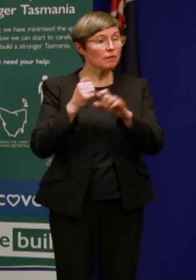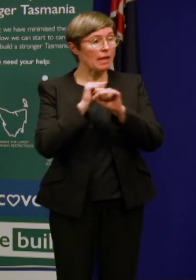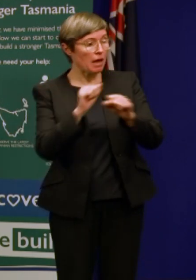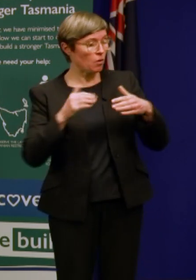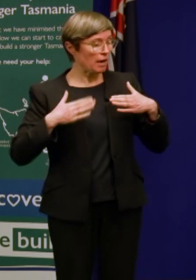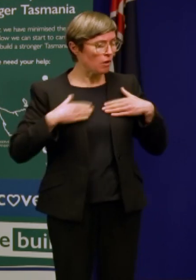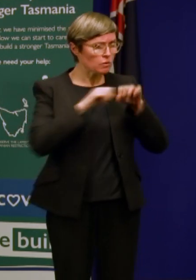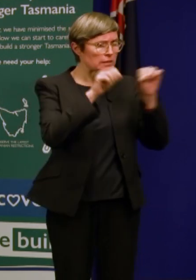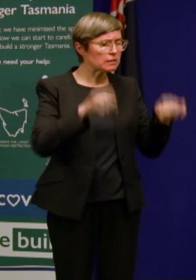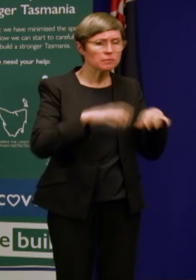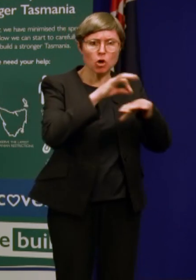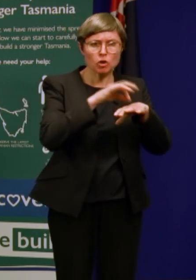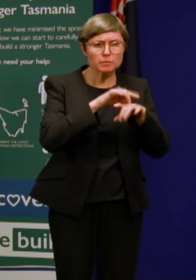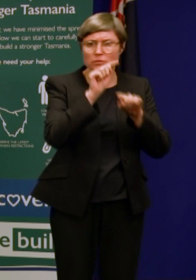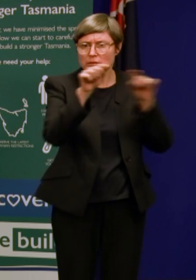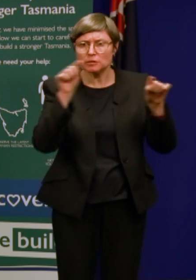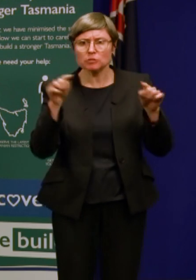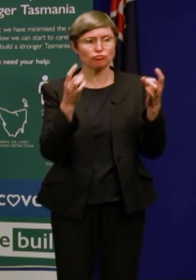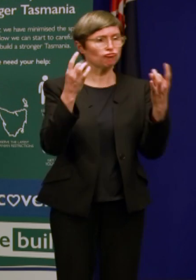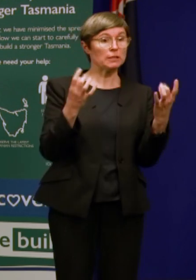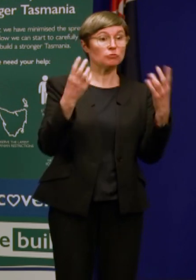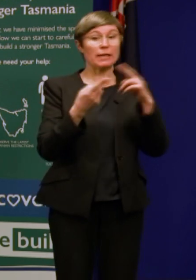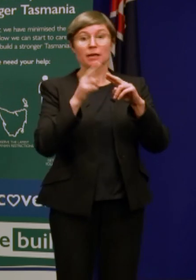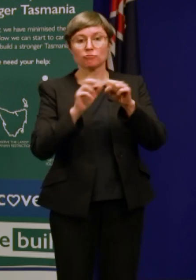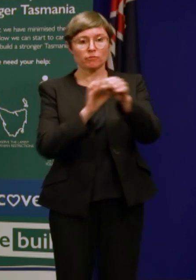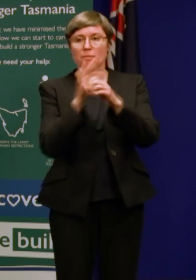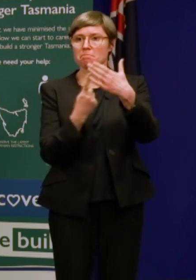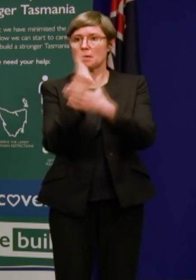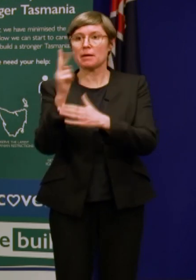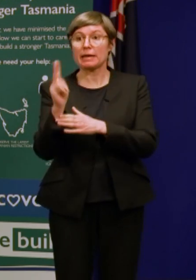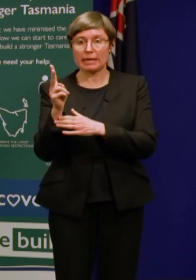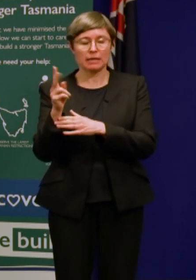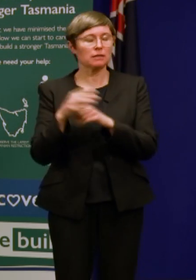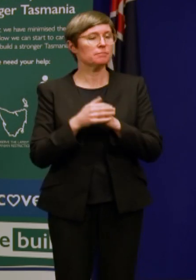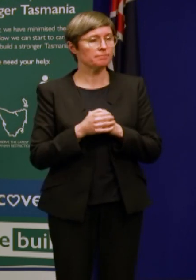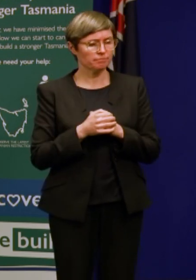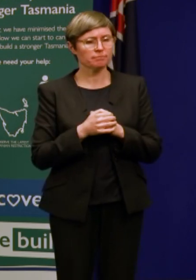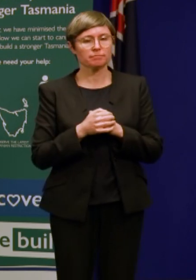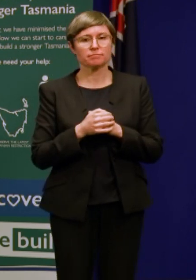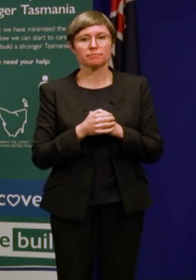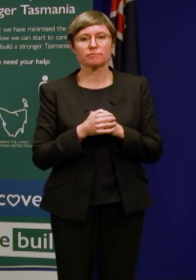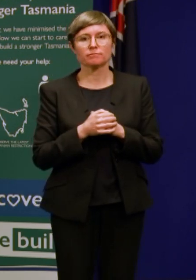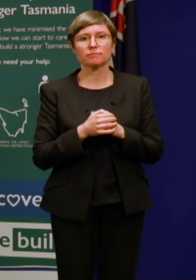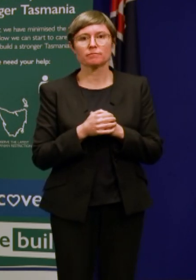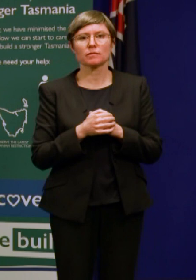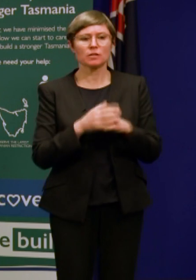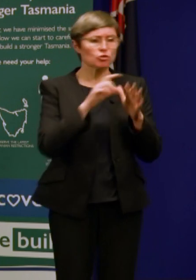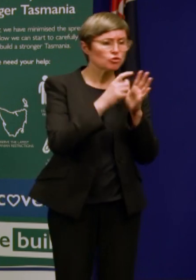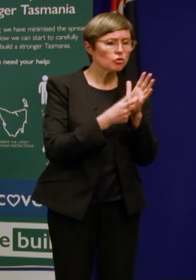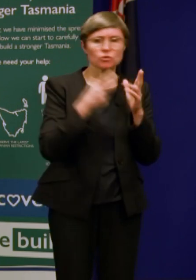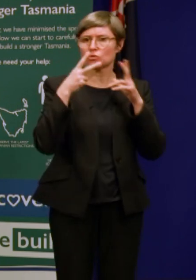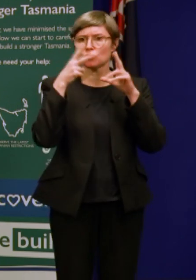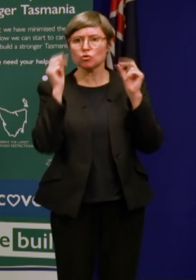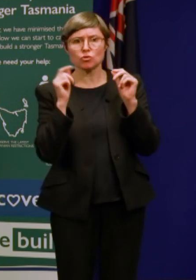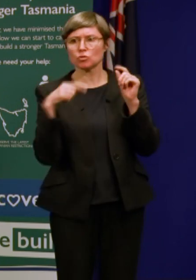prepared to manage cases and they have managed cases effectively provided good clinical care to the cases